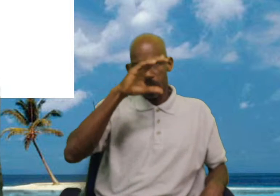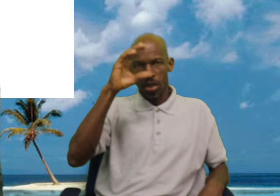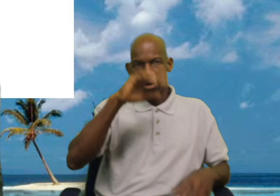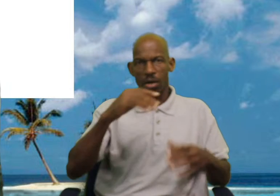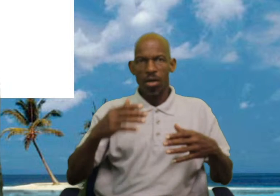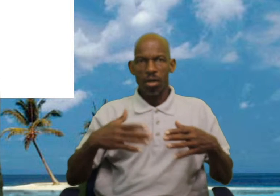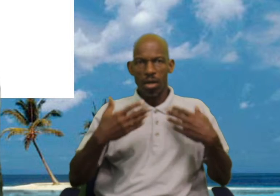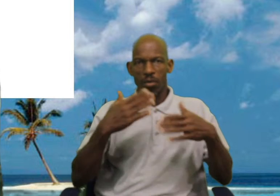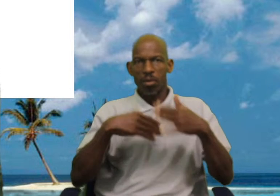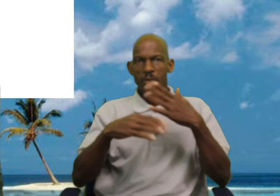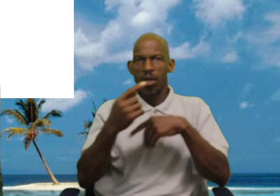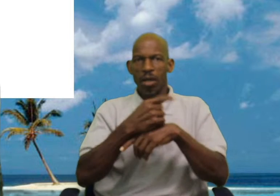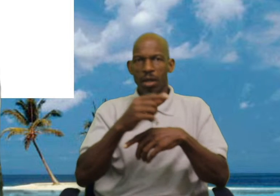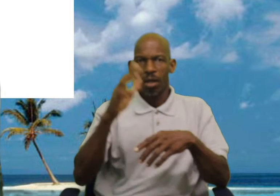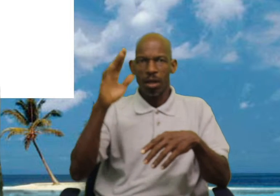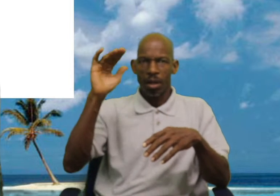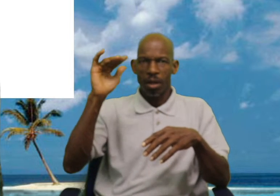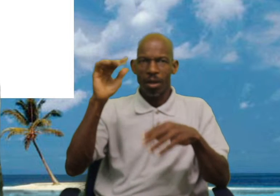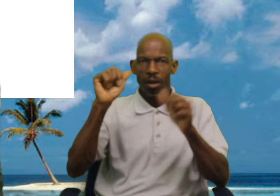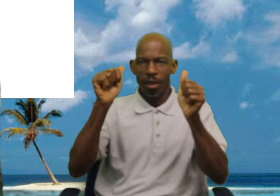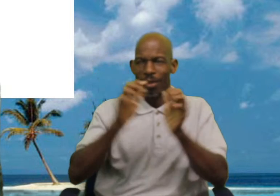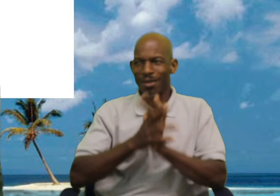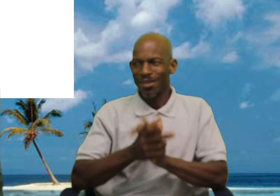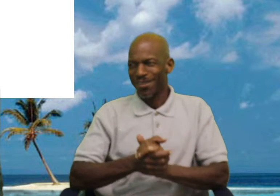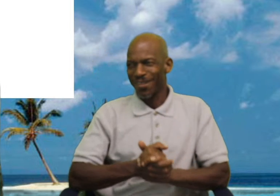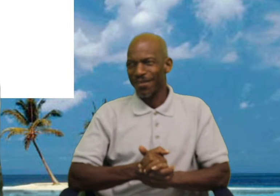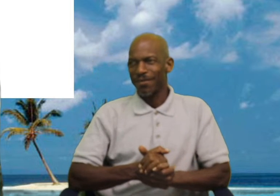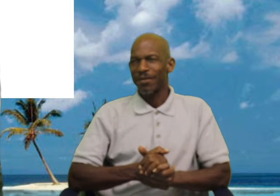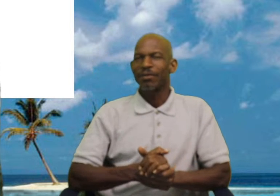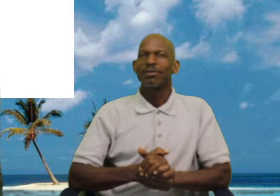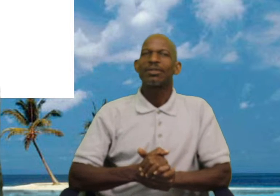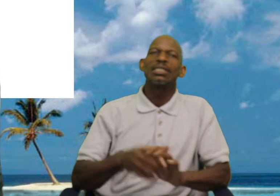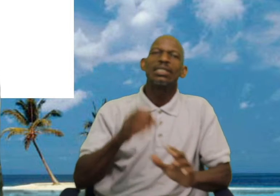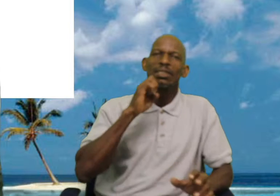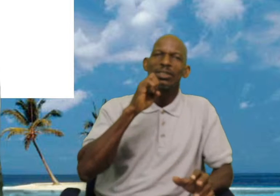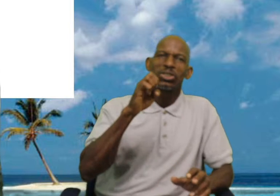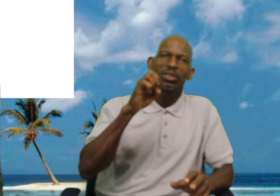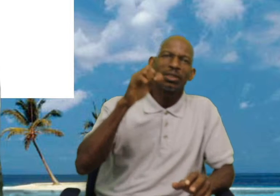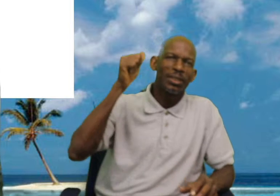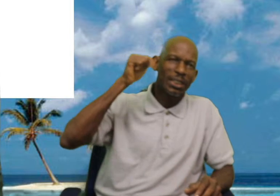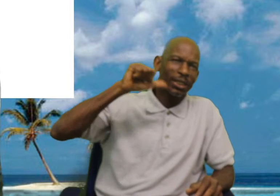She is a girl or woman.